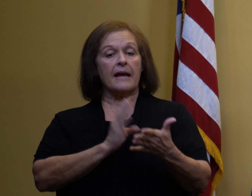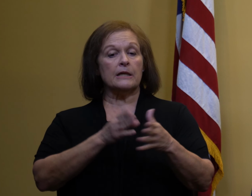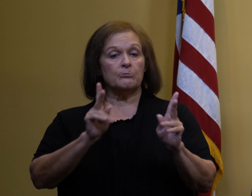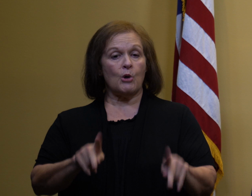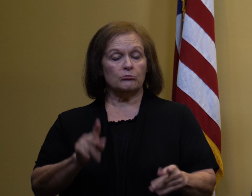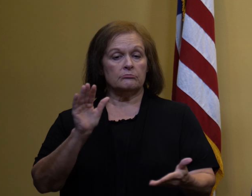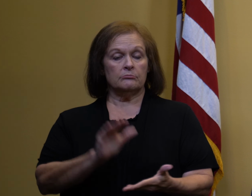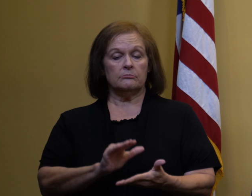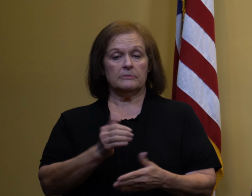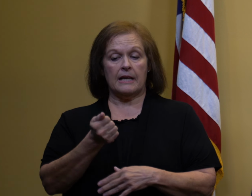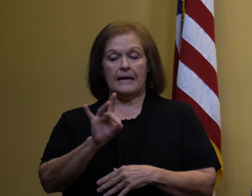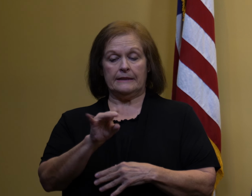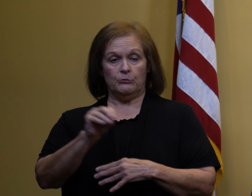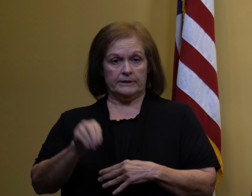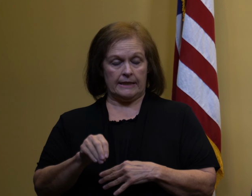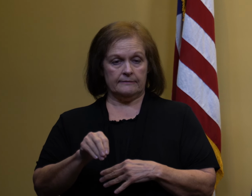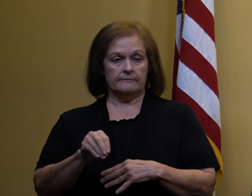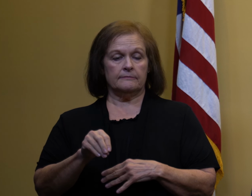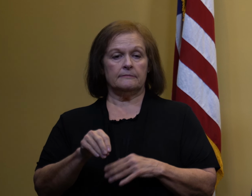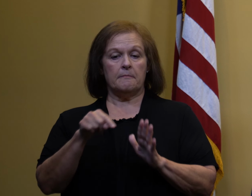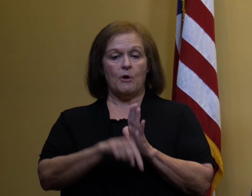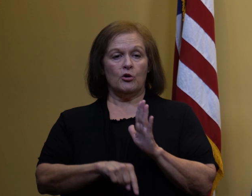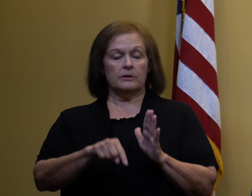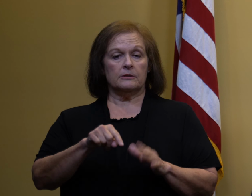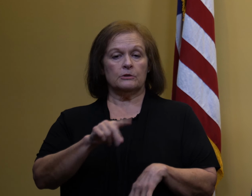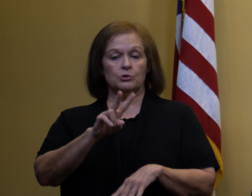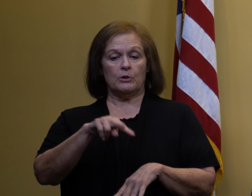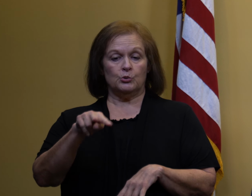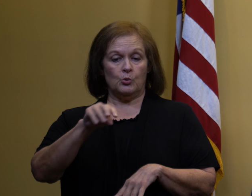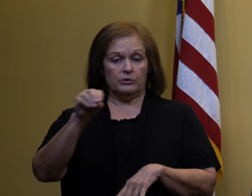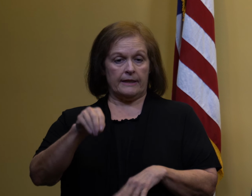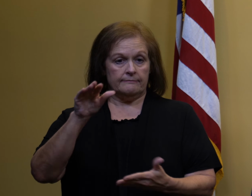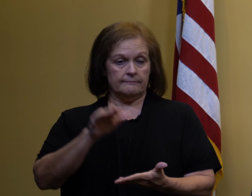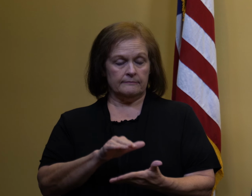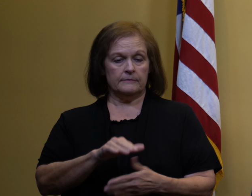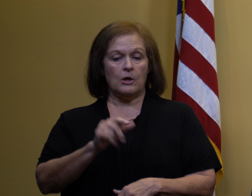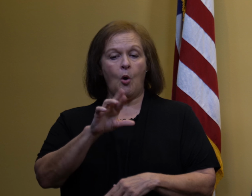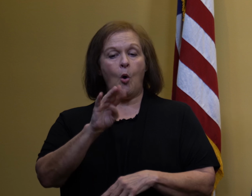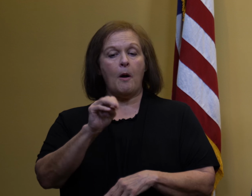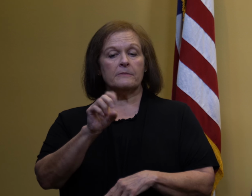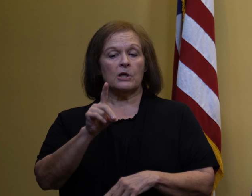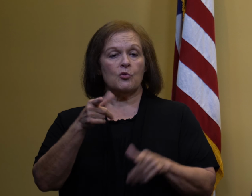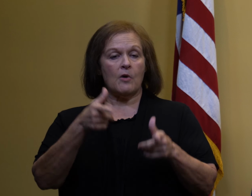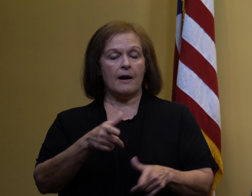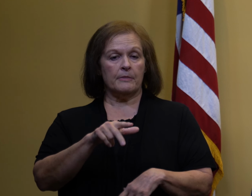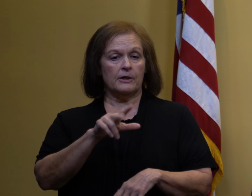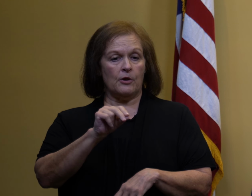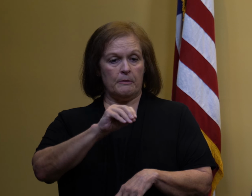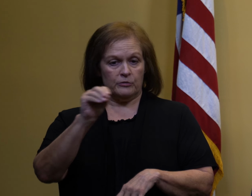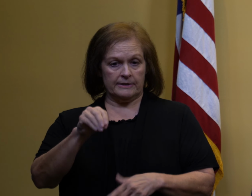remain down at 18%. Murders are down 22%. Armed robberies are down